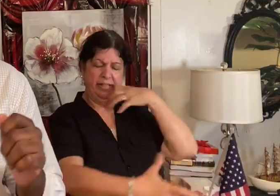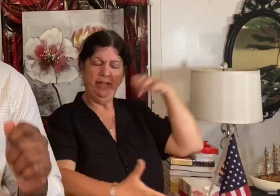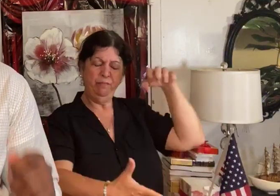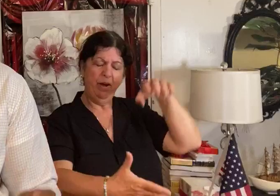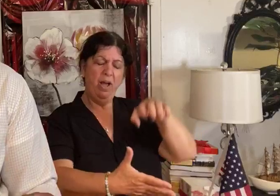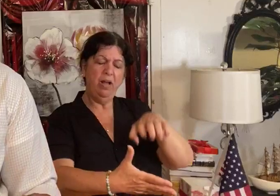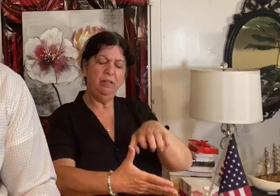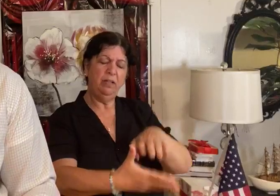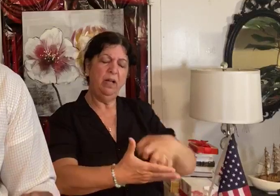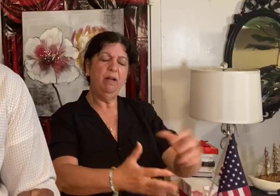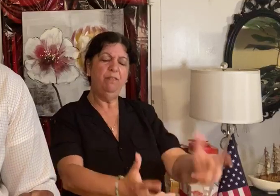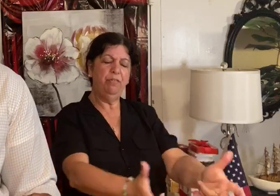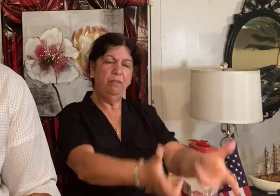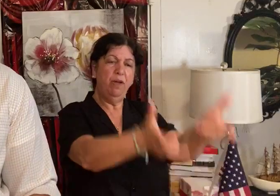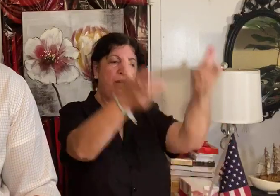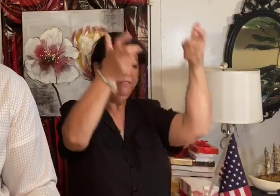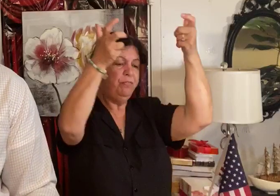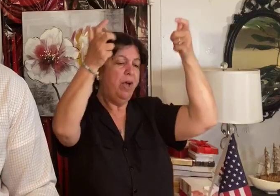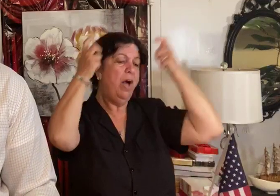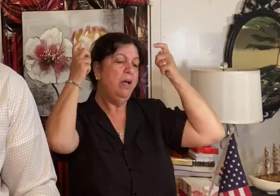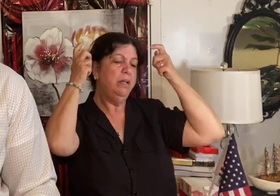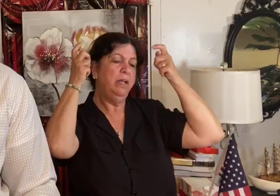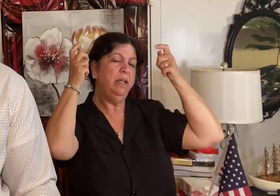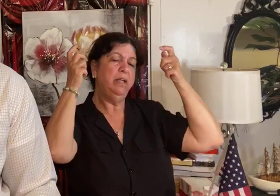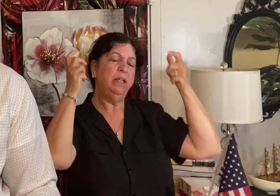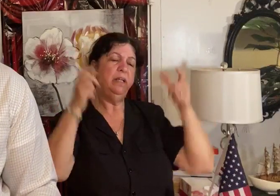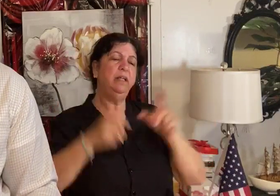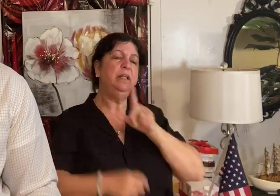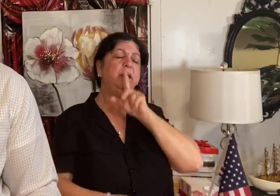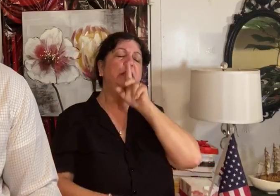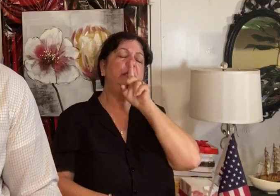a crown of life shall be.